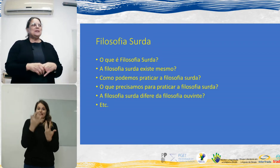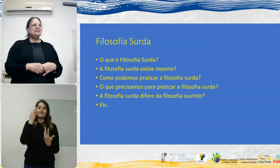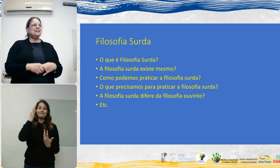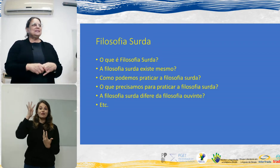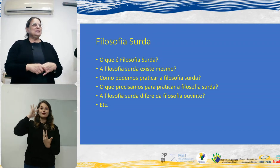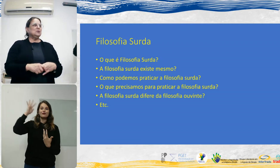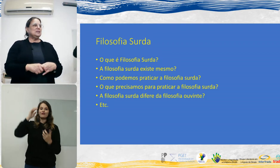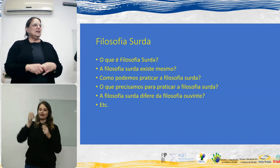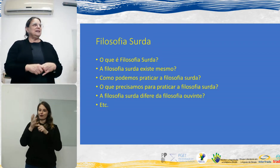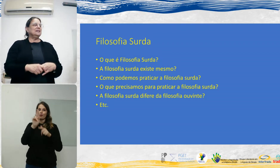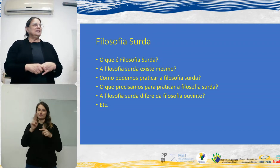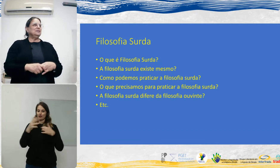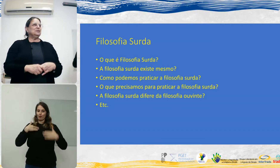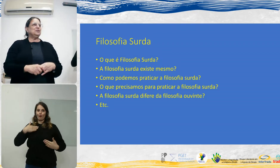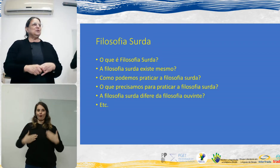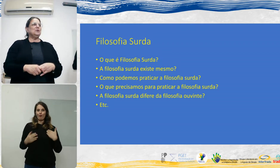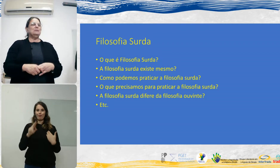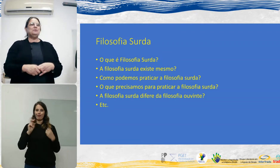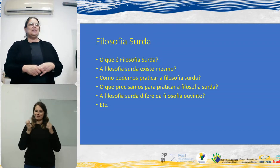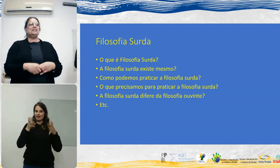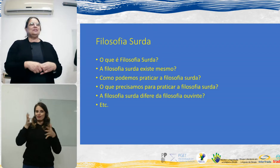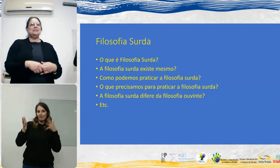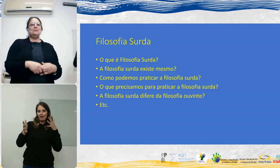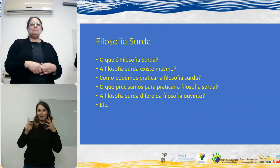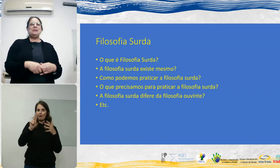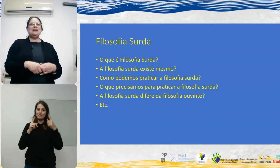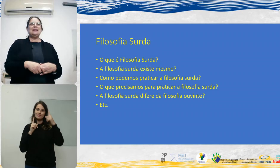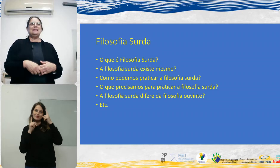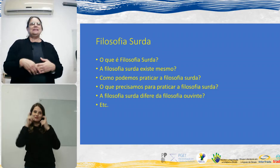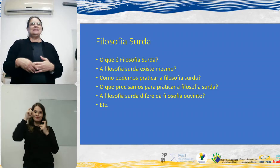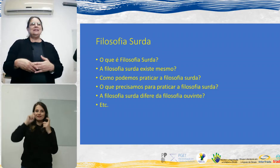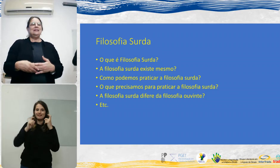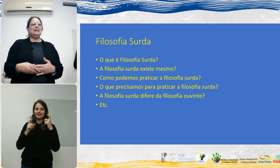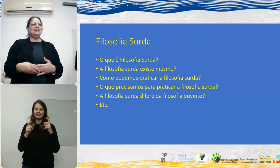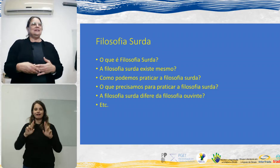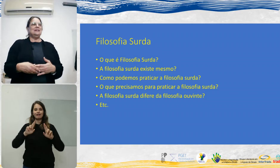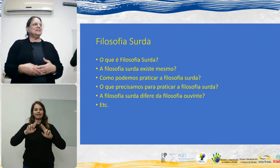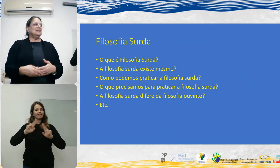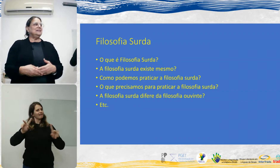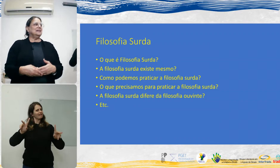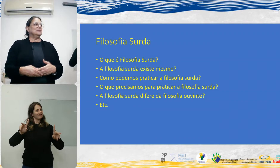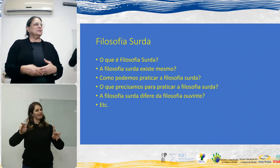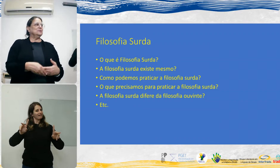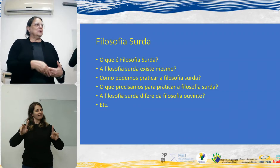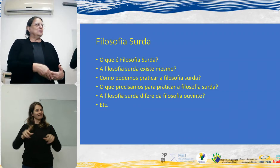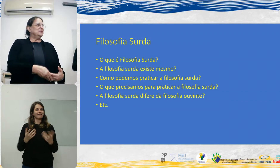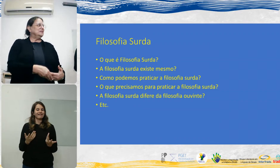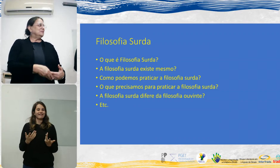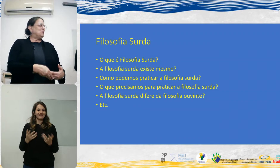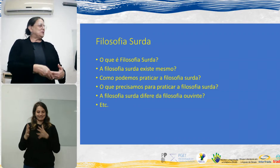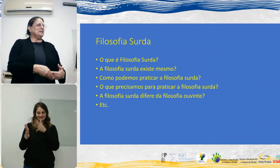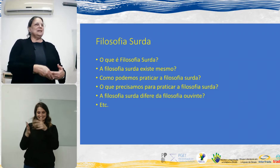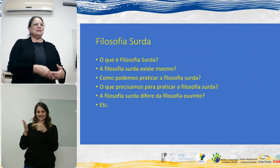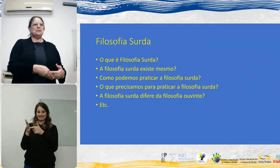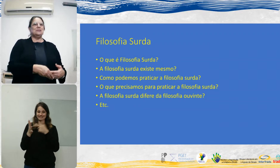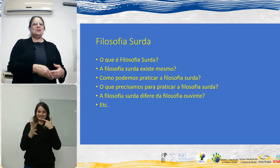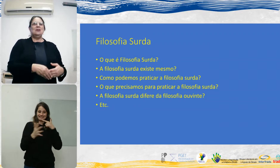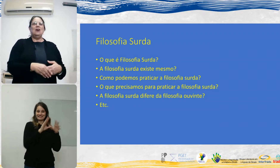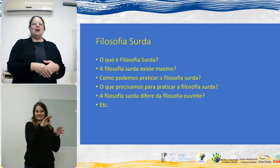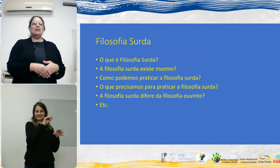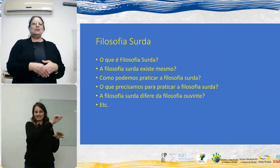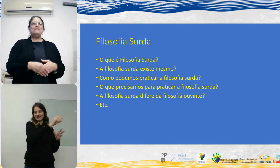what does it look like to show objections and replies in a sign language rather than a spoken